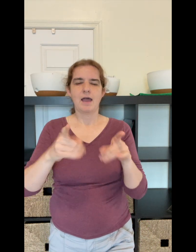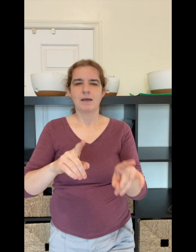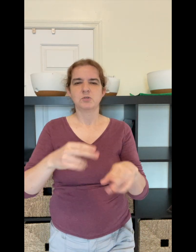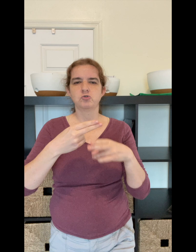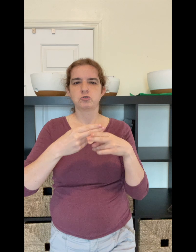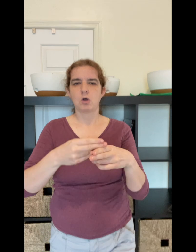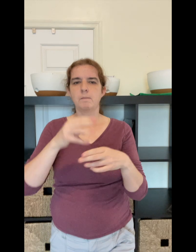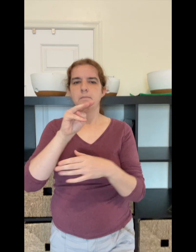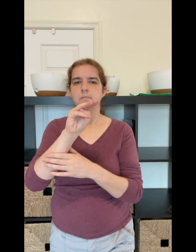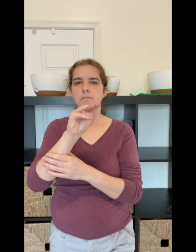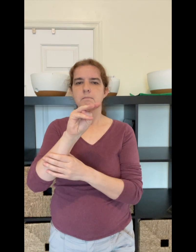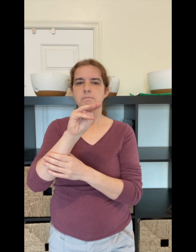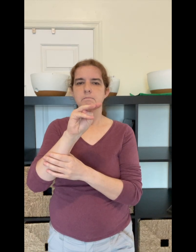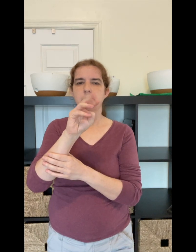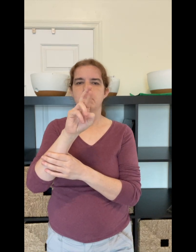hospital. It often happens,